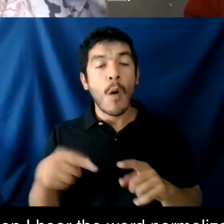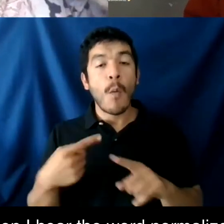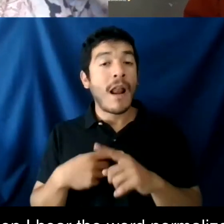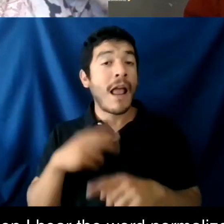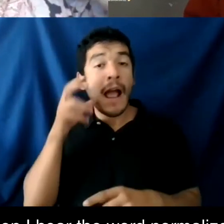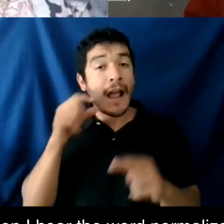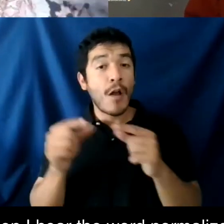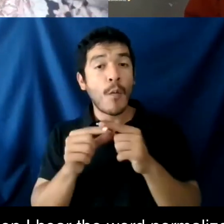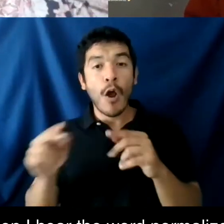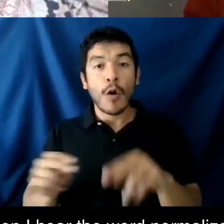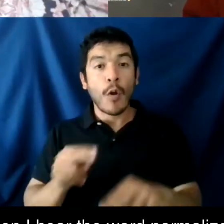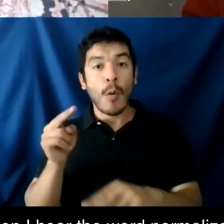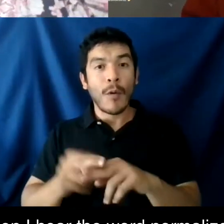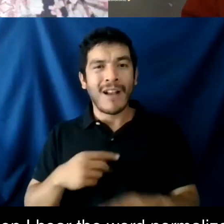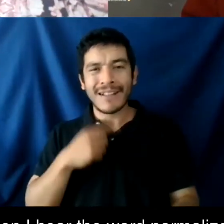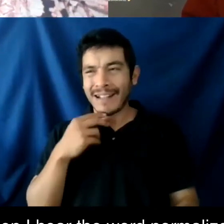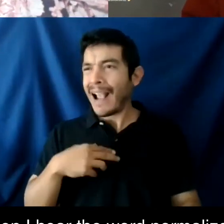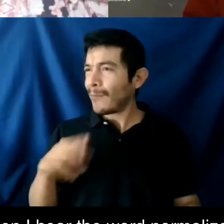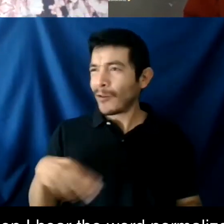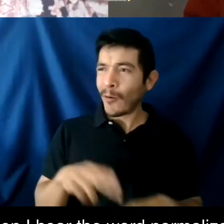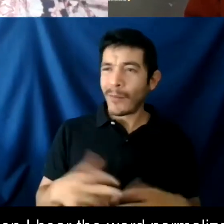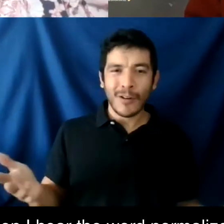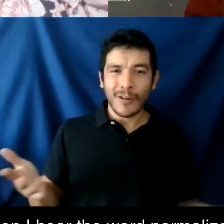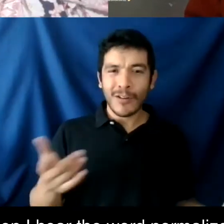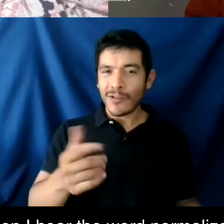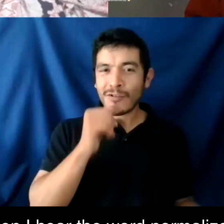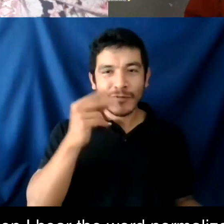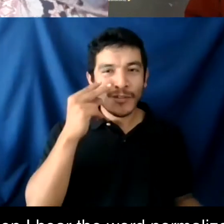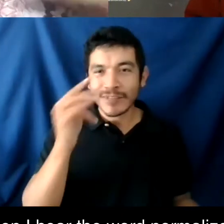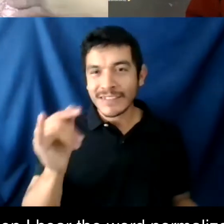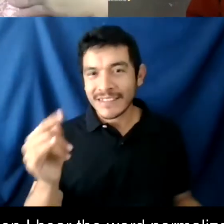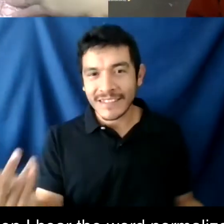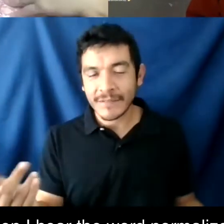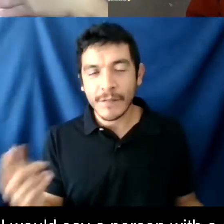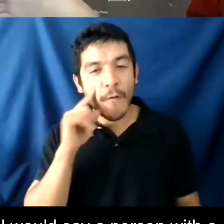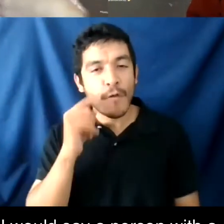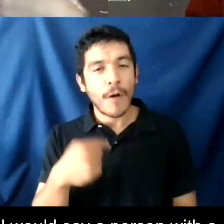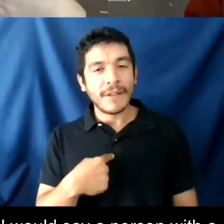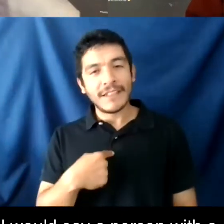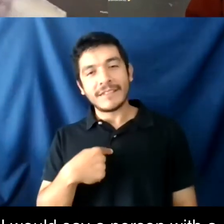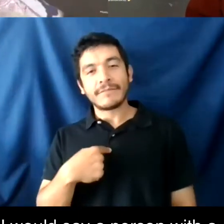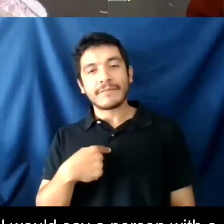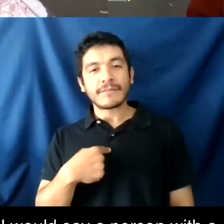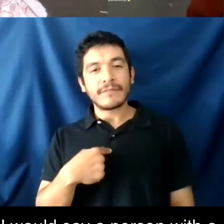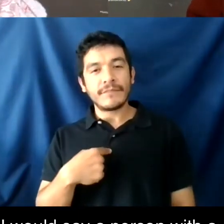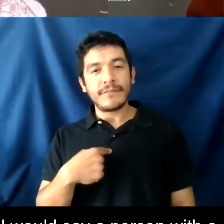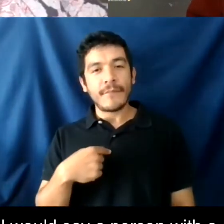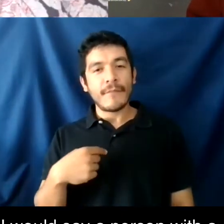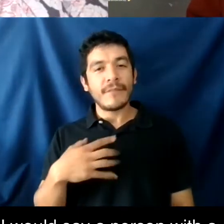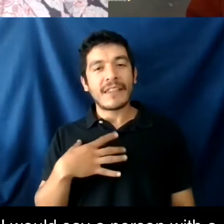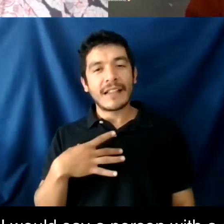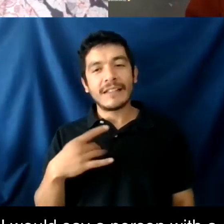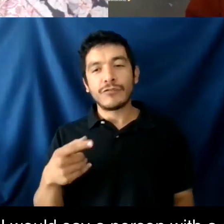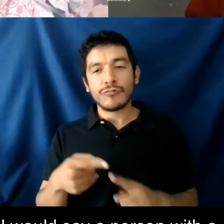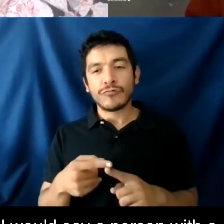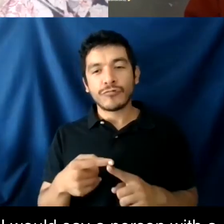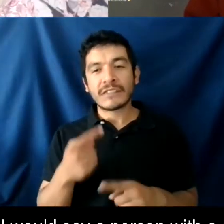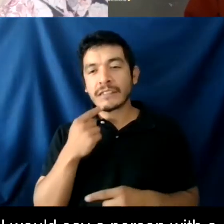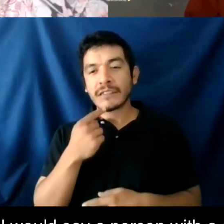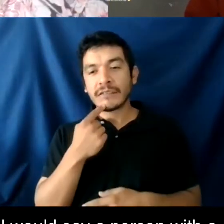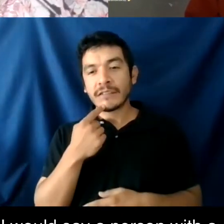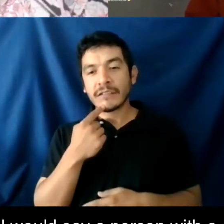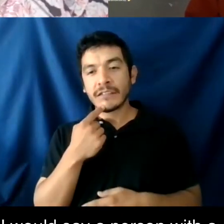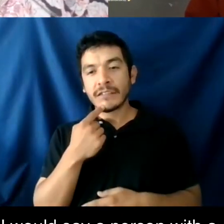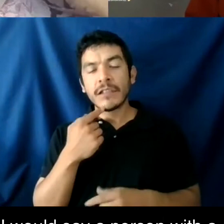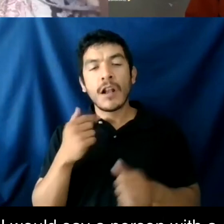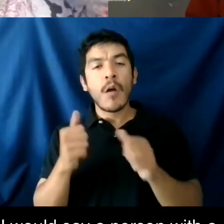word normalize, I'm like, I'm normal. You Yeah. just don't, like for me, I like to, I would say a